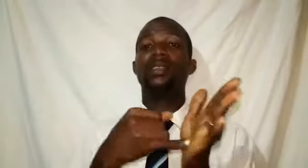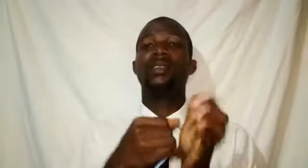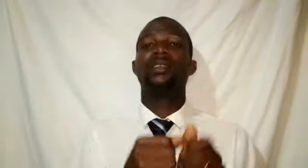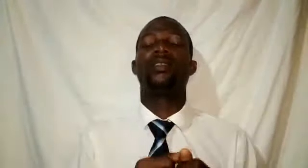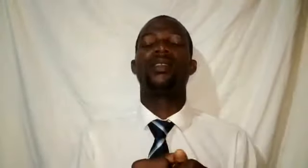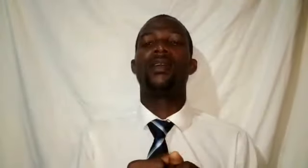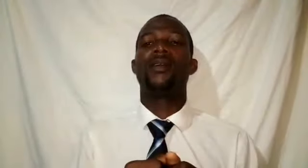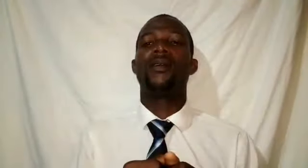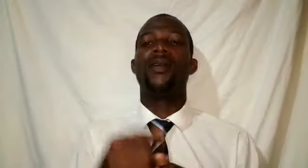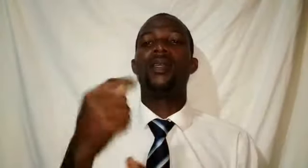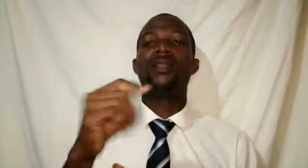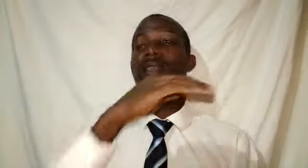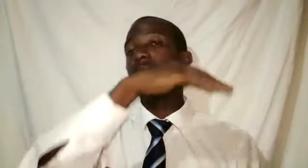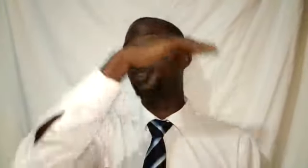The sky is clear.